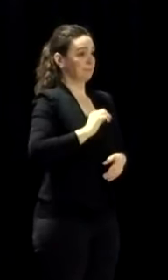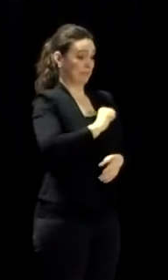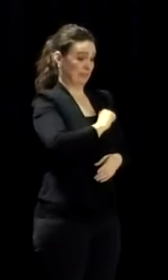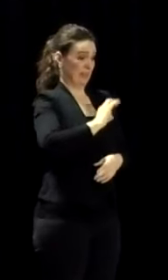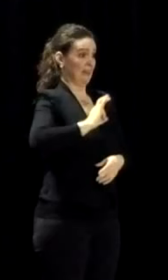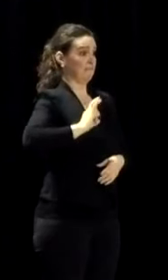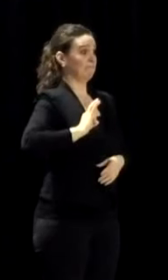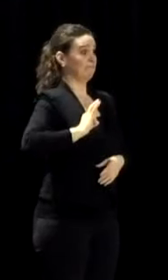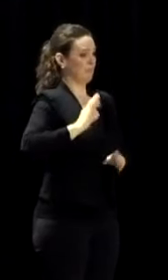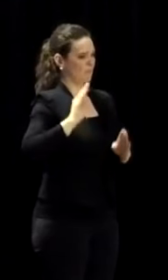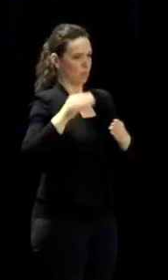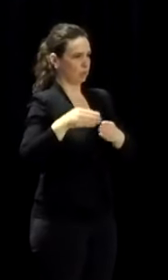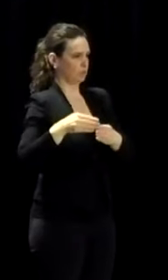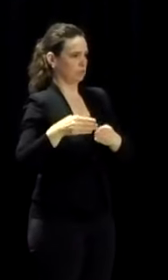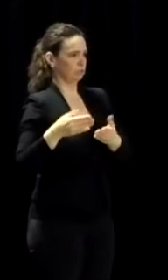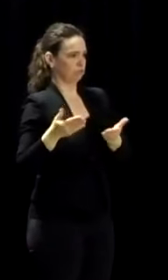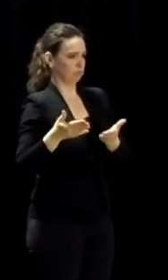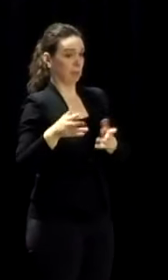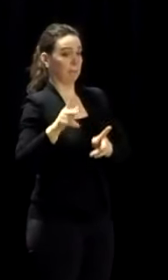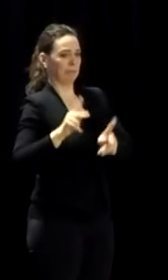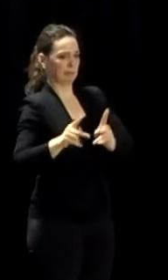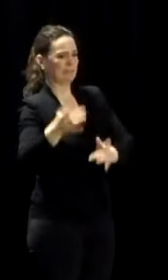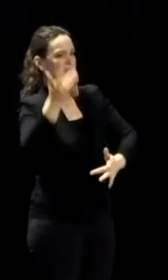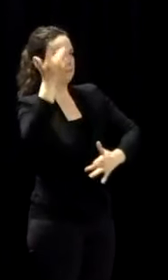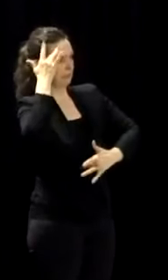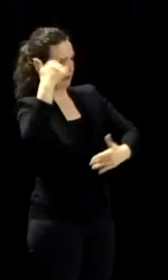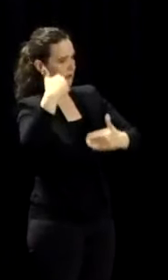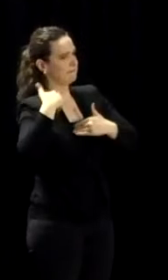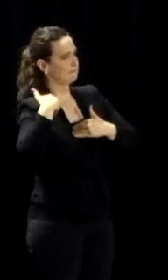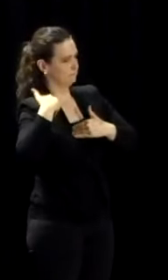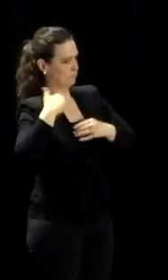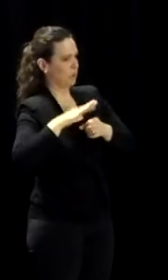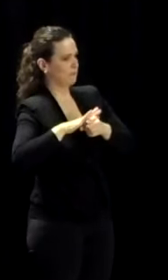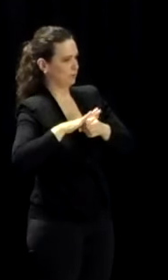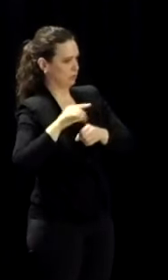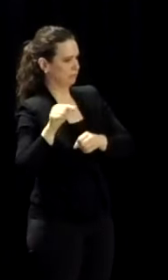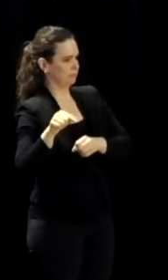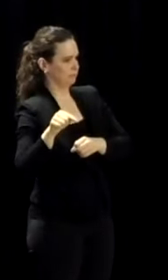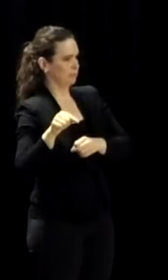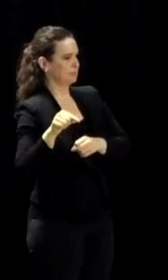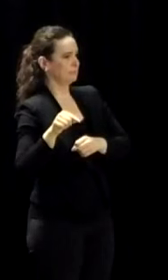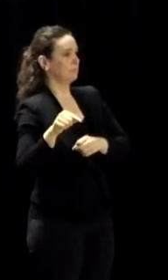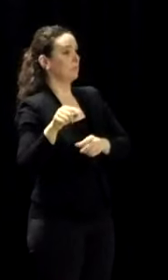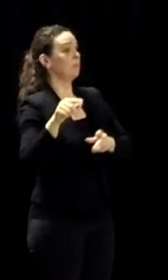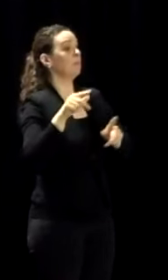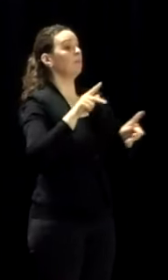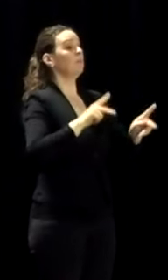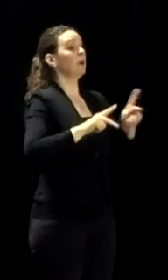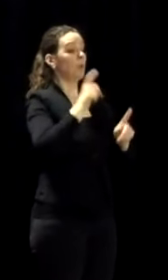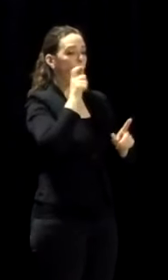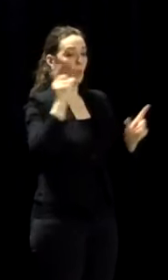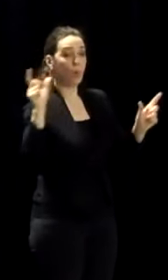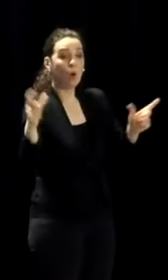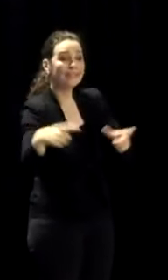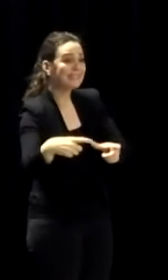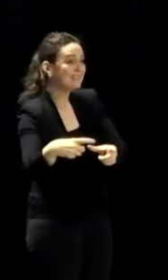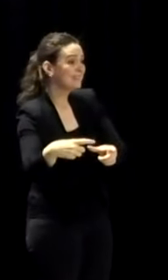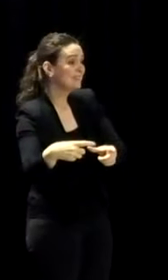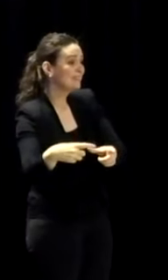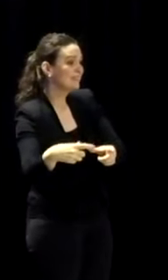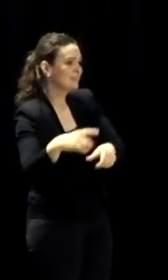on the positive cases. We still need those in quarantine to be available and be accessible when we're trying to reach out to you.